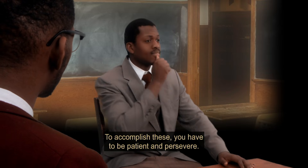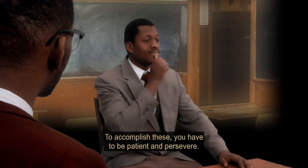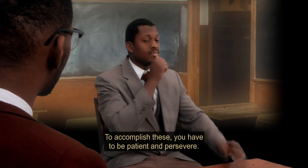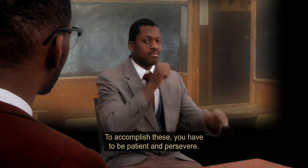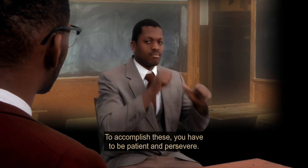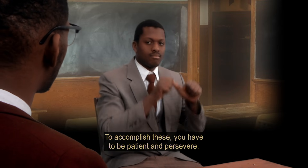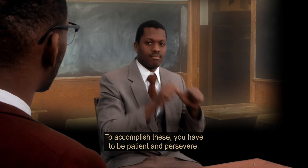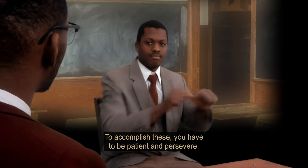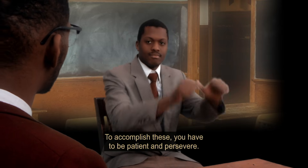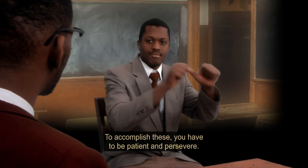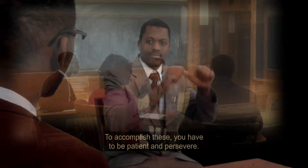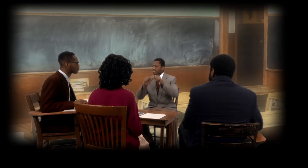patient and persevere.